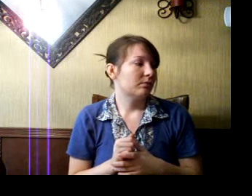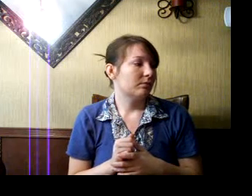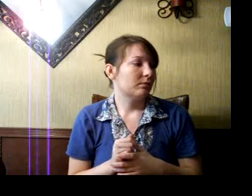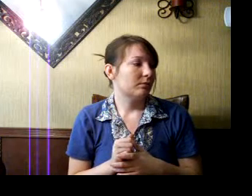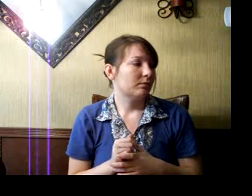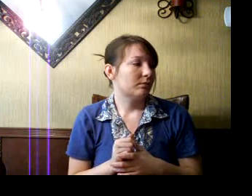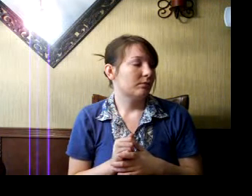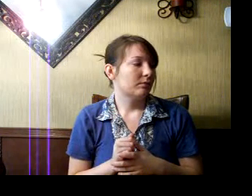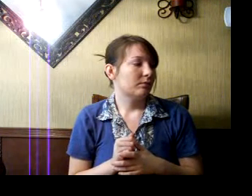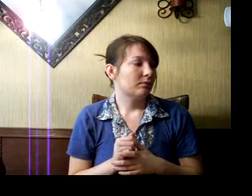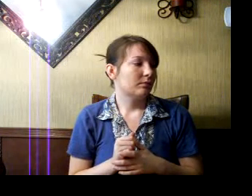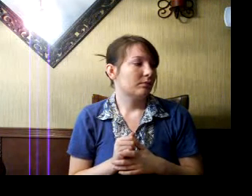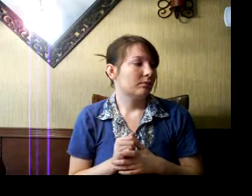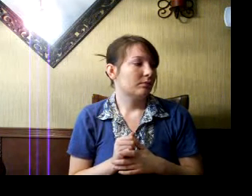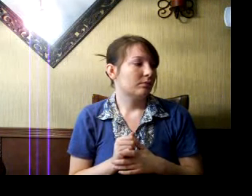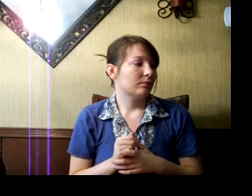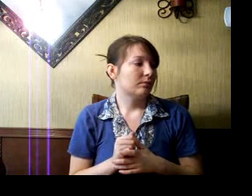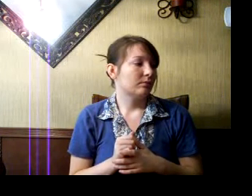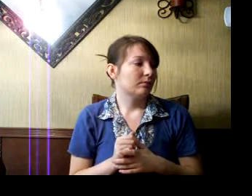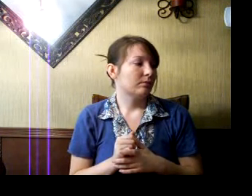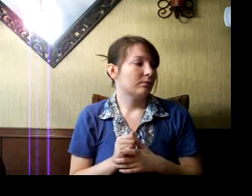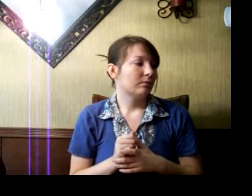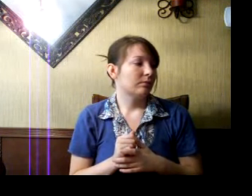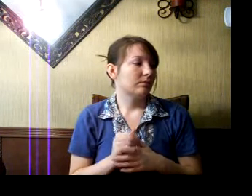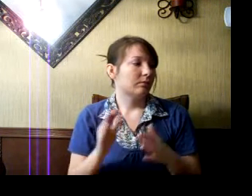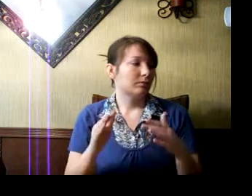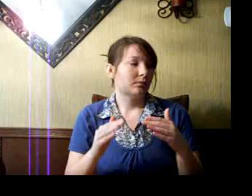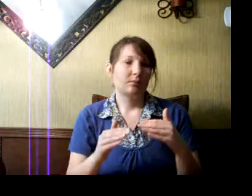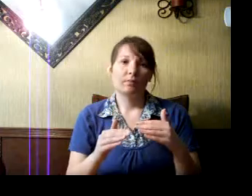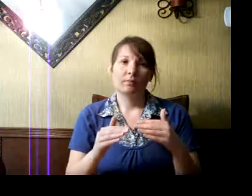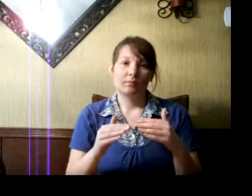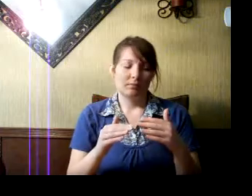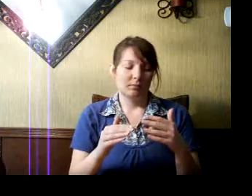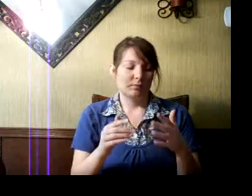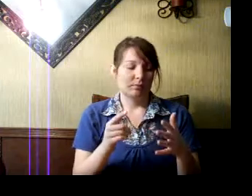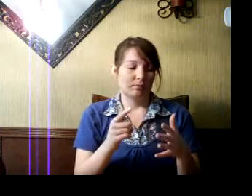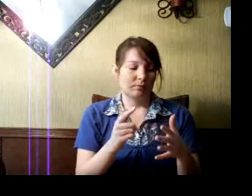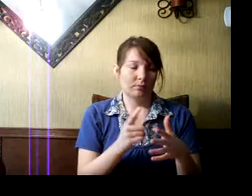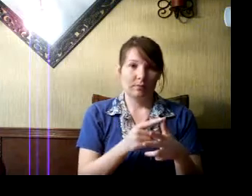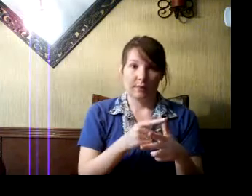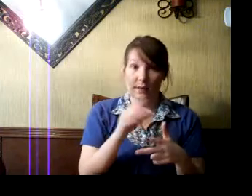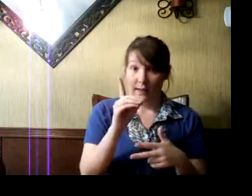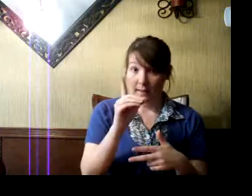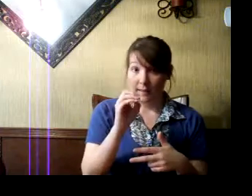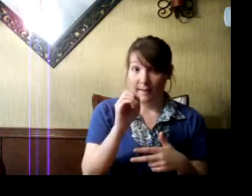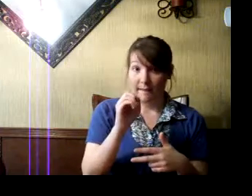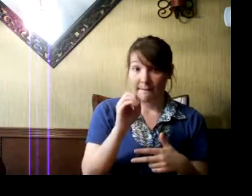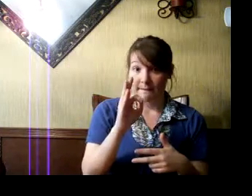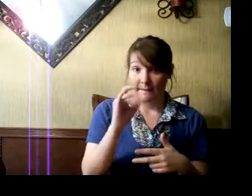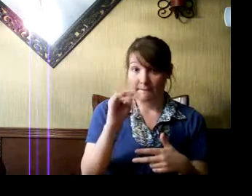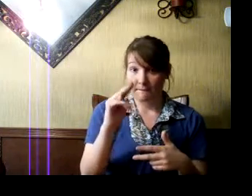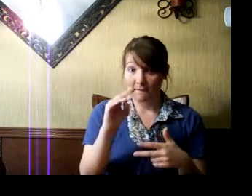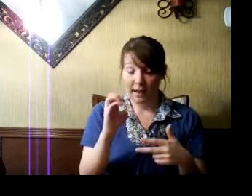of all, our next step is to define comprehension simply, and then I'm going to show you what's called a levels